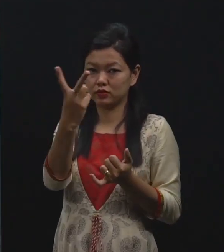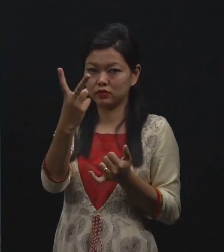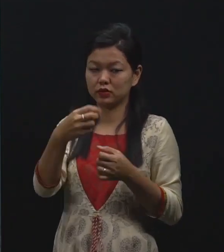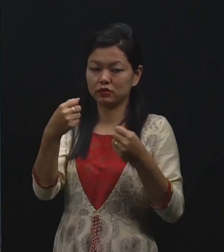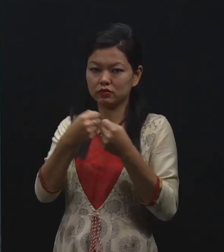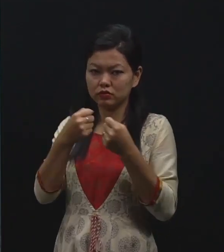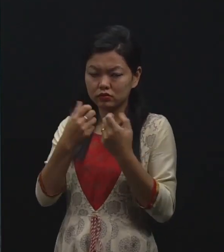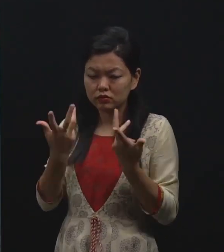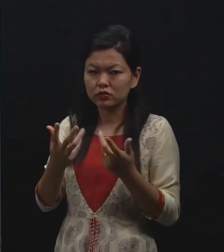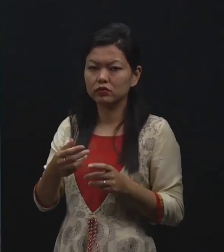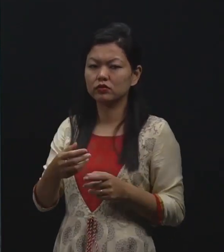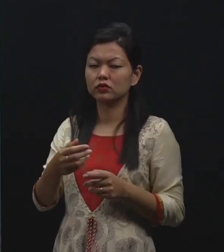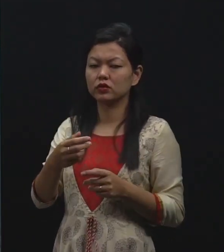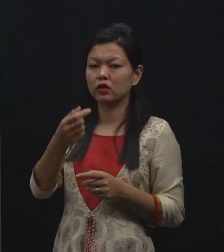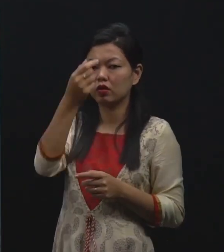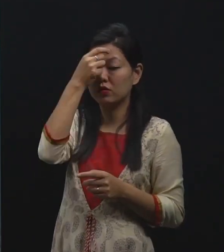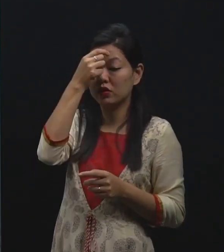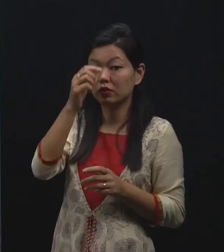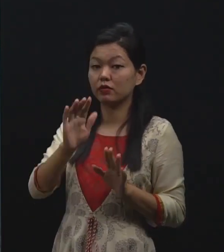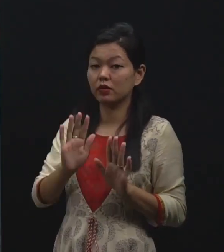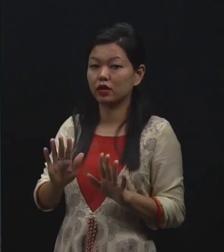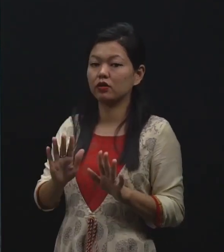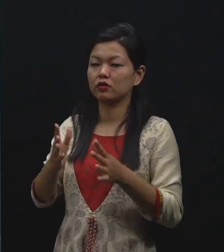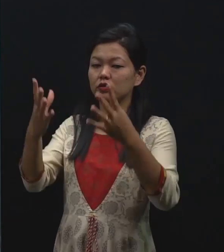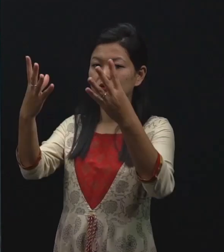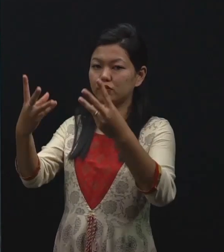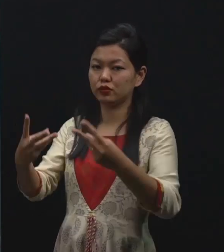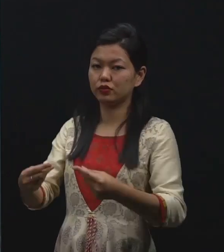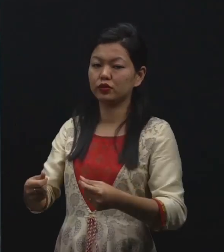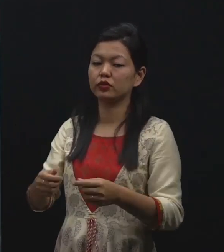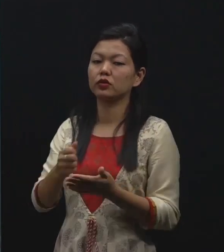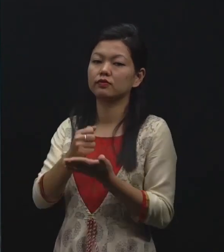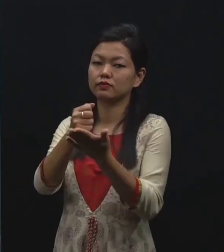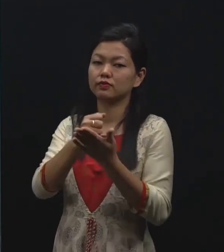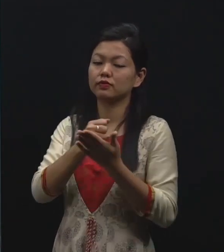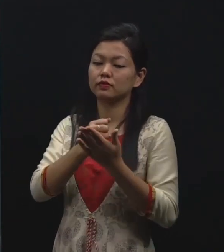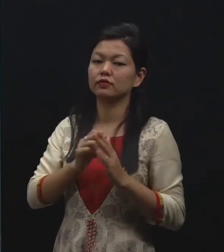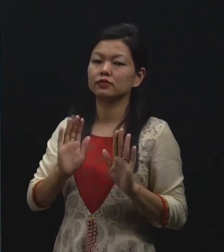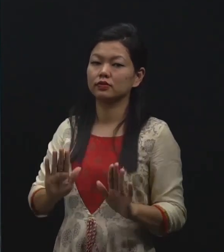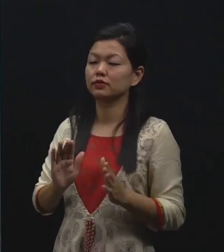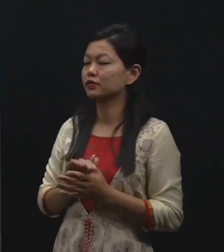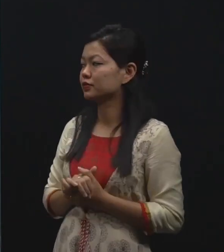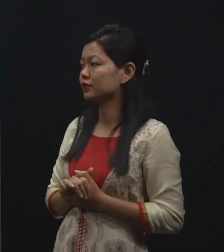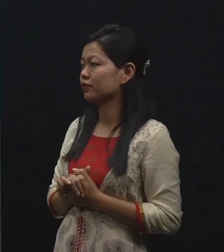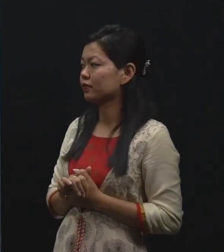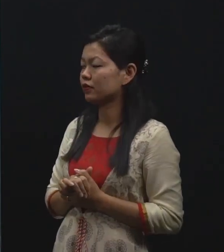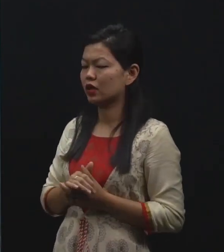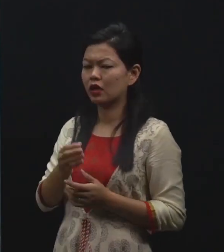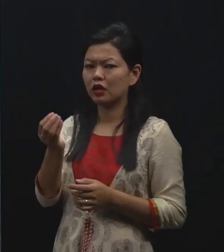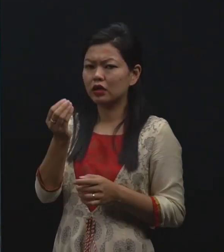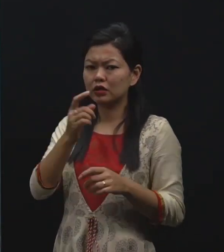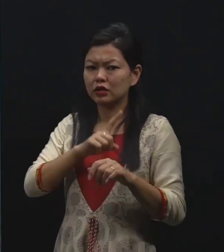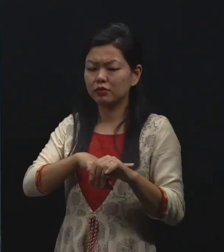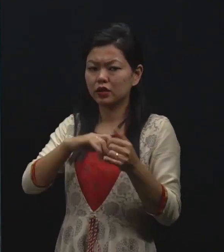so whenever any disputes come up between any two states or between any two union territories, sometimes a state and a union